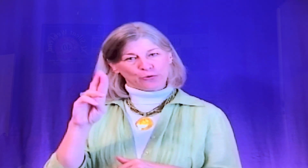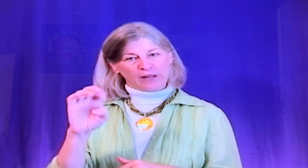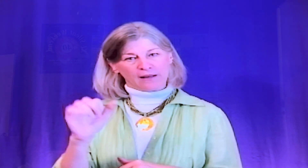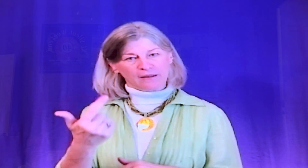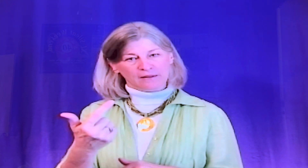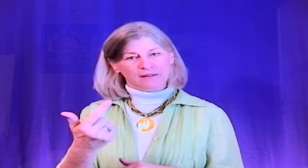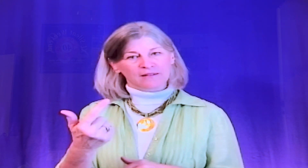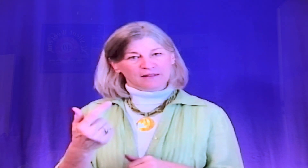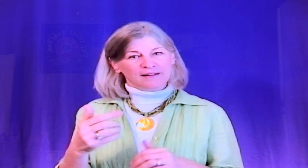self-monitoring